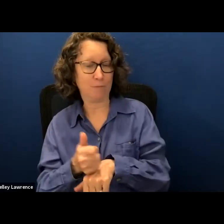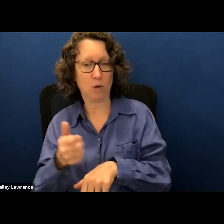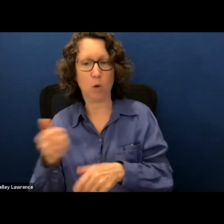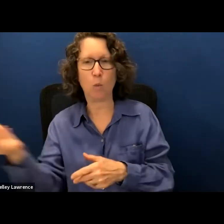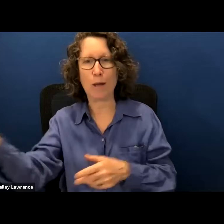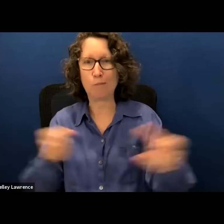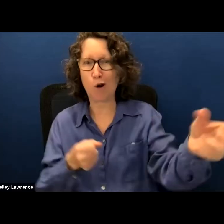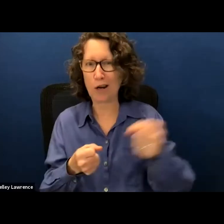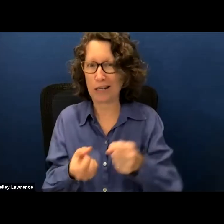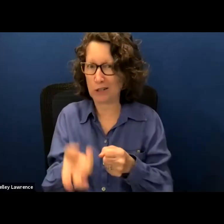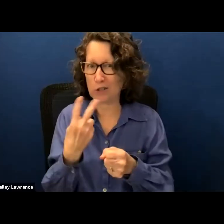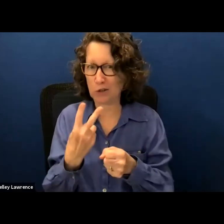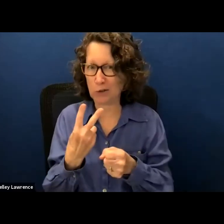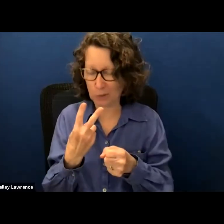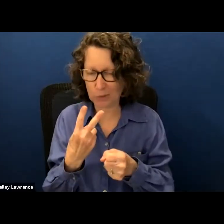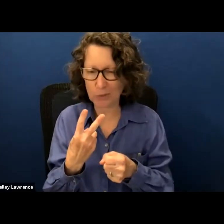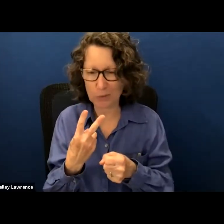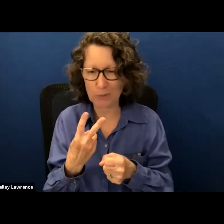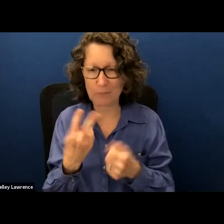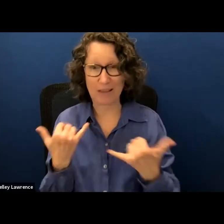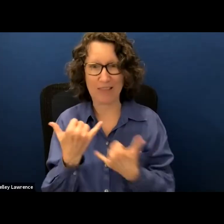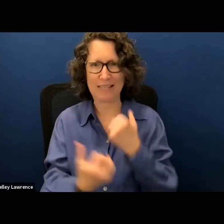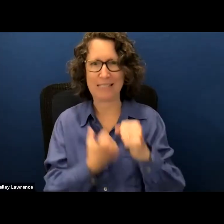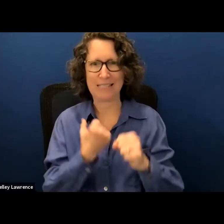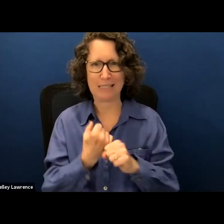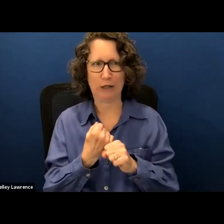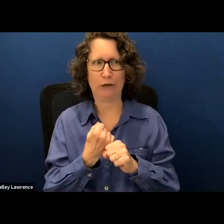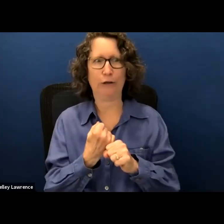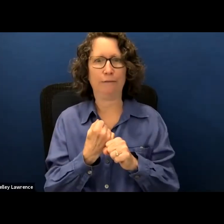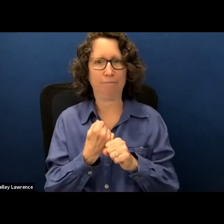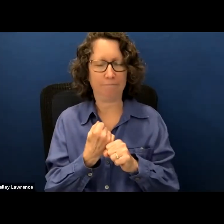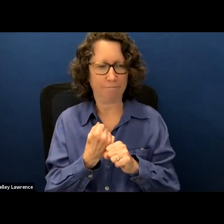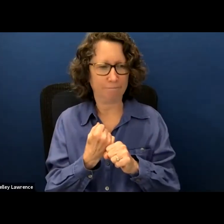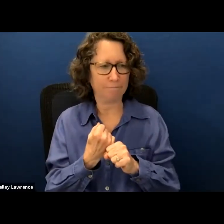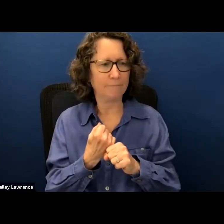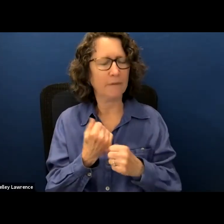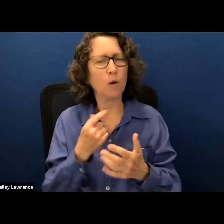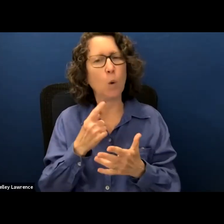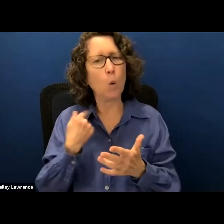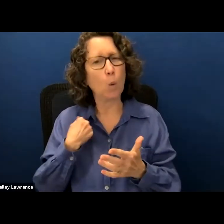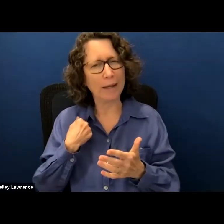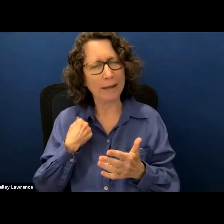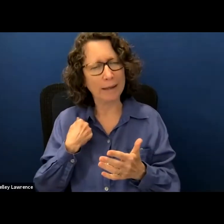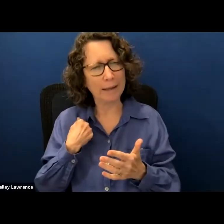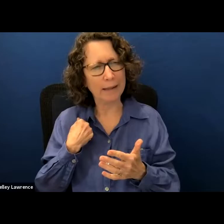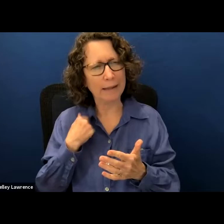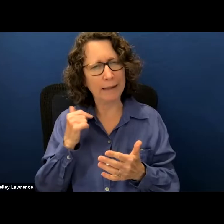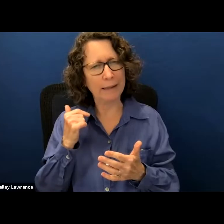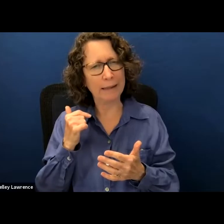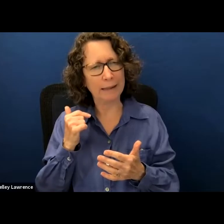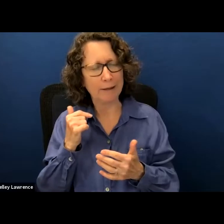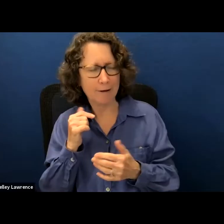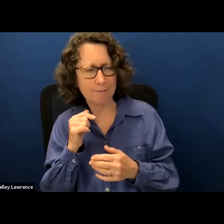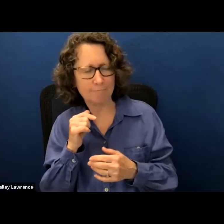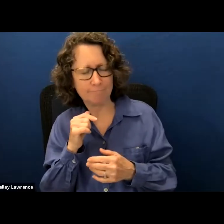in two, and this year is this year. What we're finding is